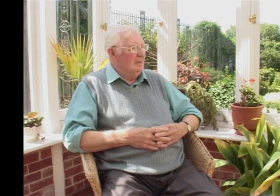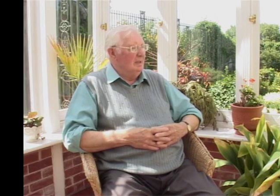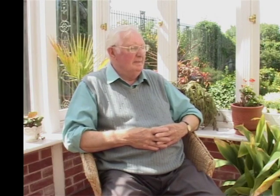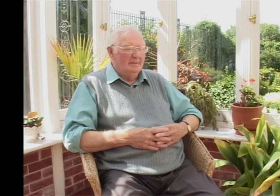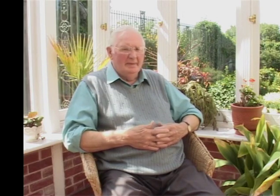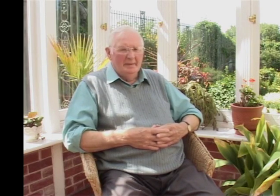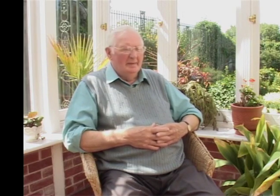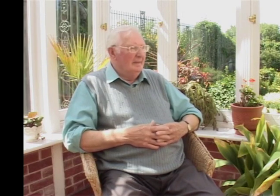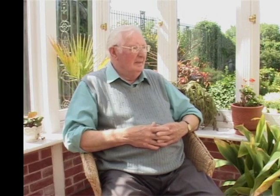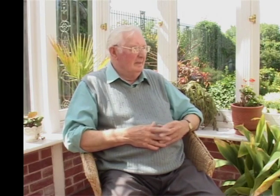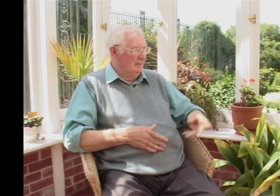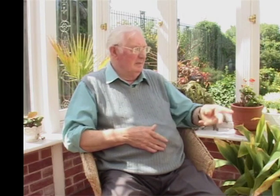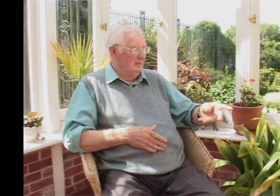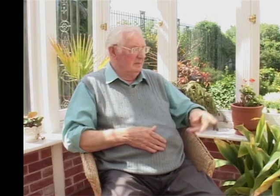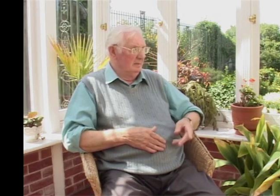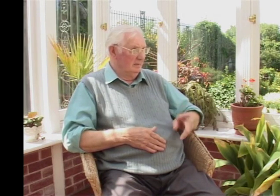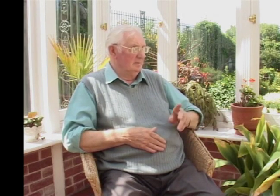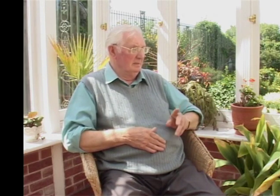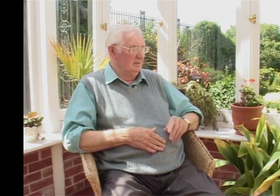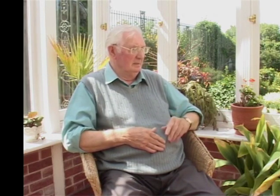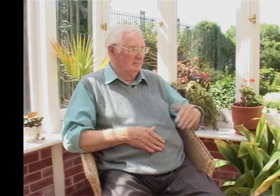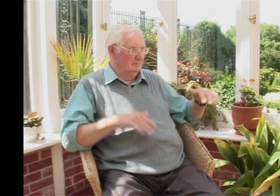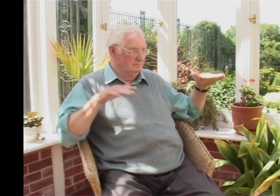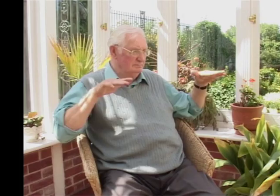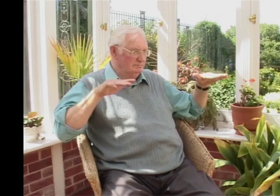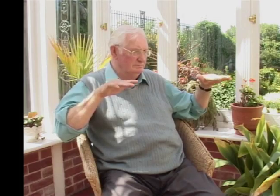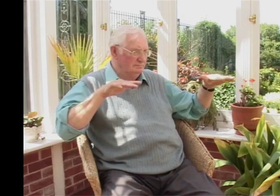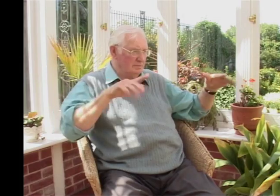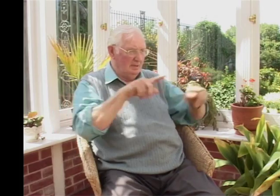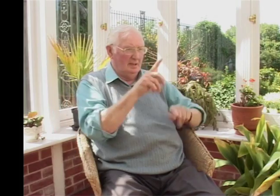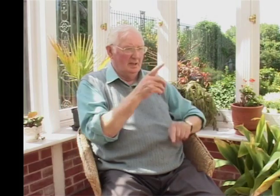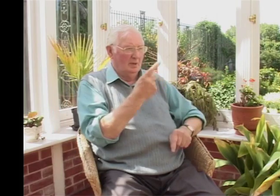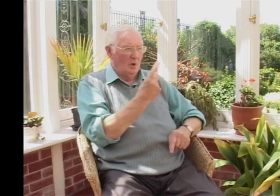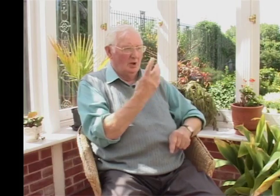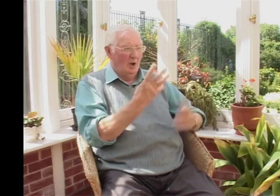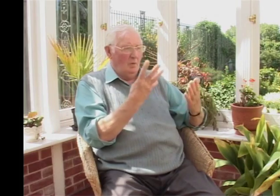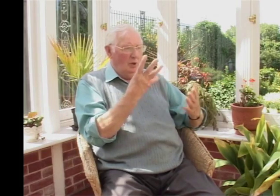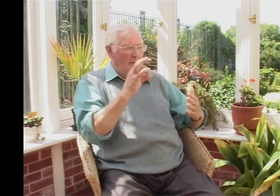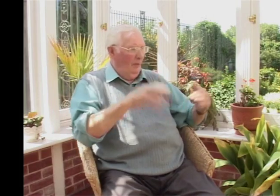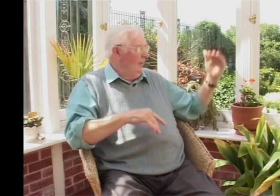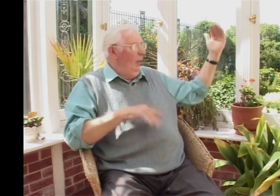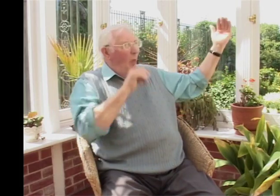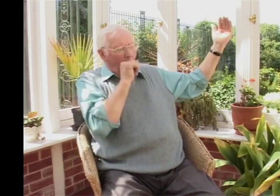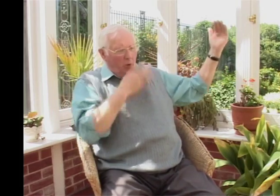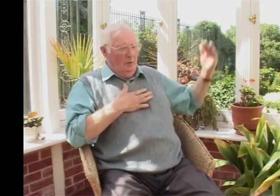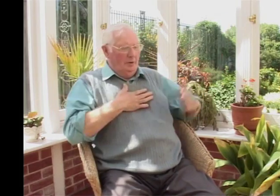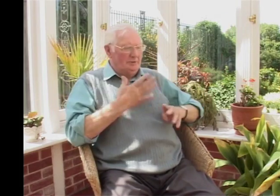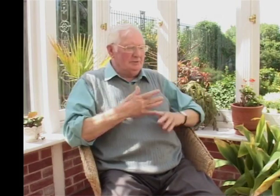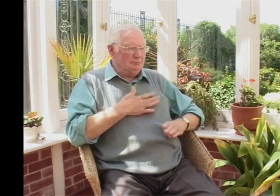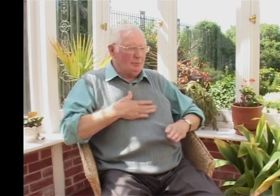So we waited, and they'd all be listening. The planes would go over. It was 1940, And anyway, the